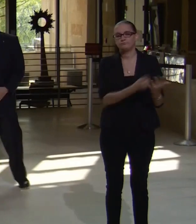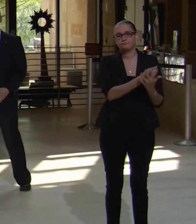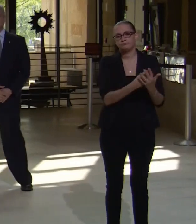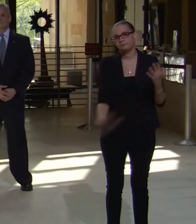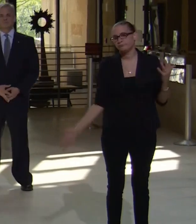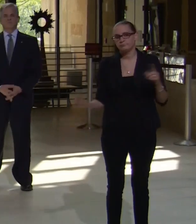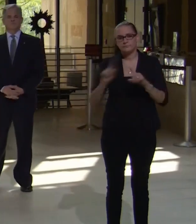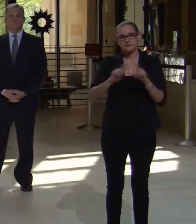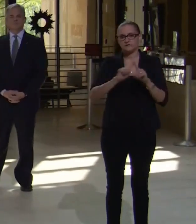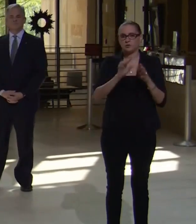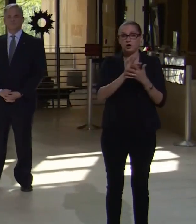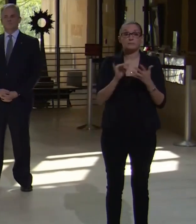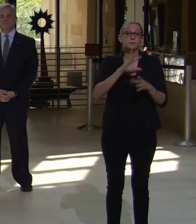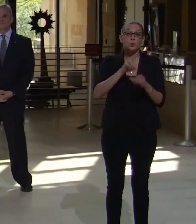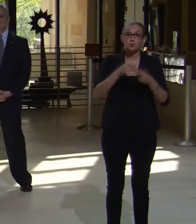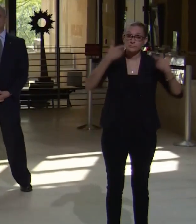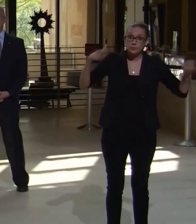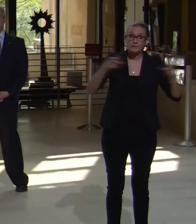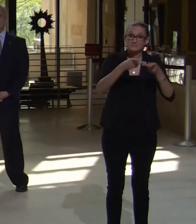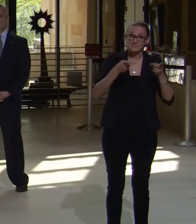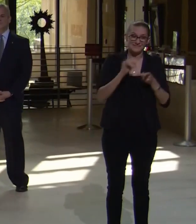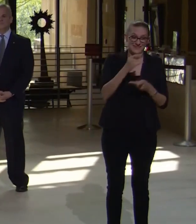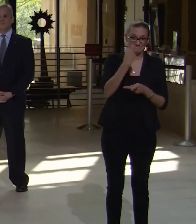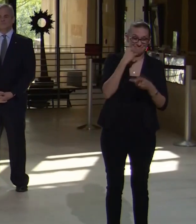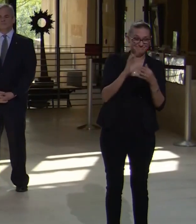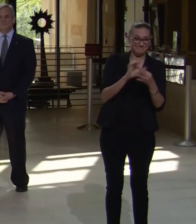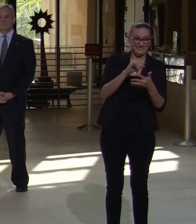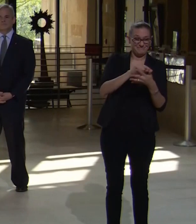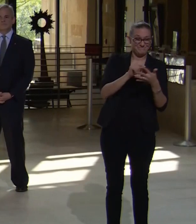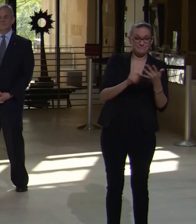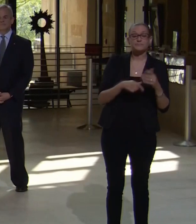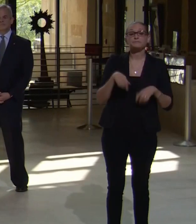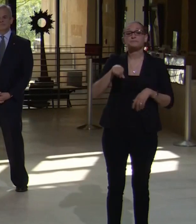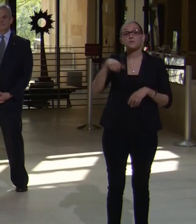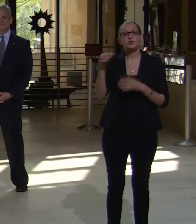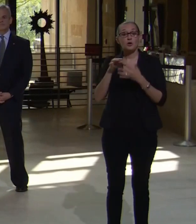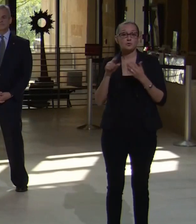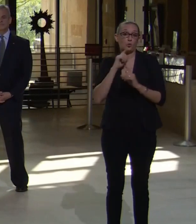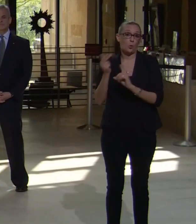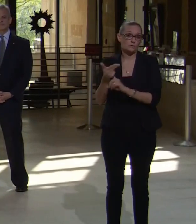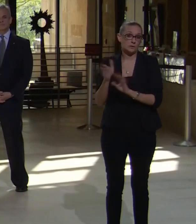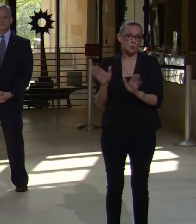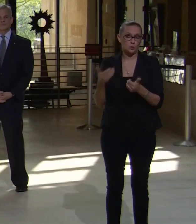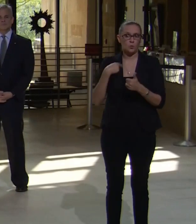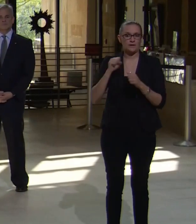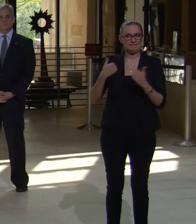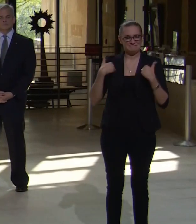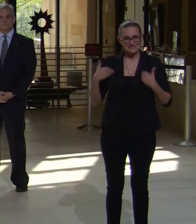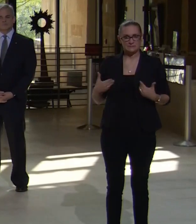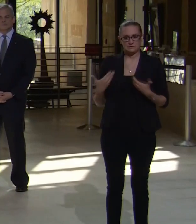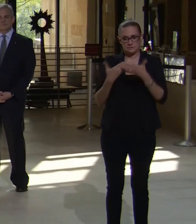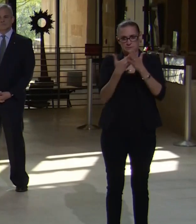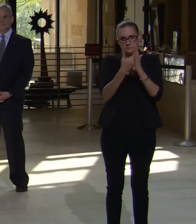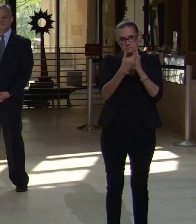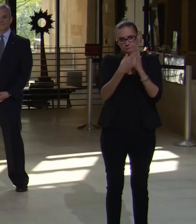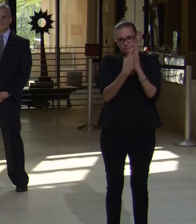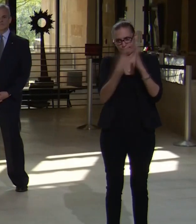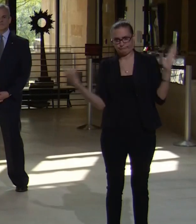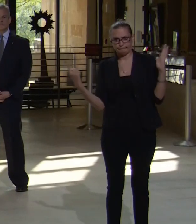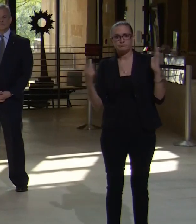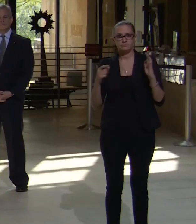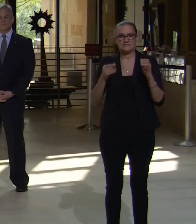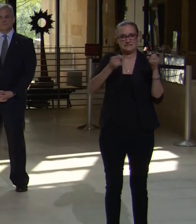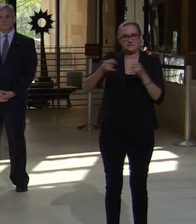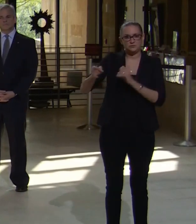those include large spaces, like the ones mentioned. Other options are hotel rooms, where we can physically separate individual people.